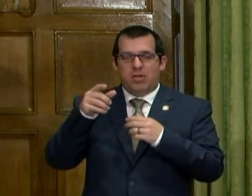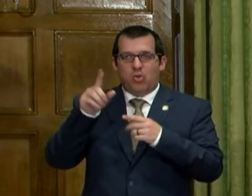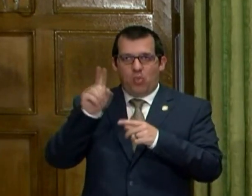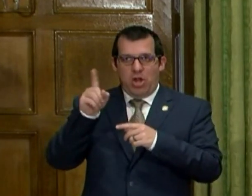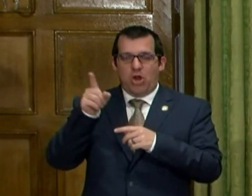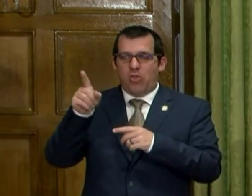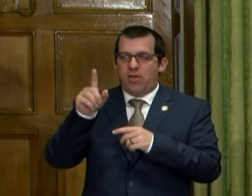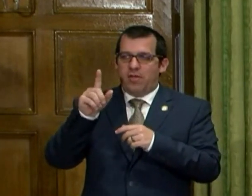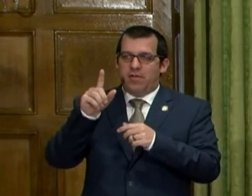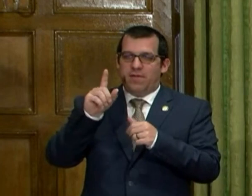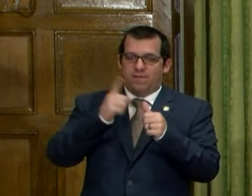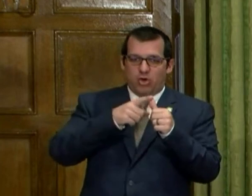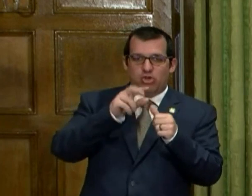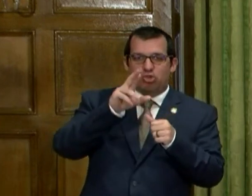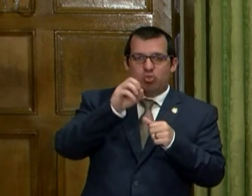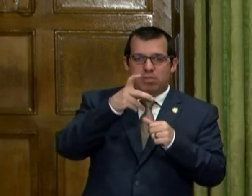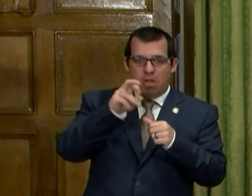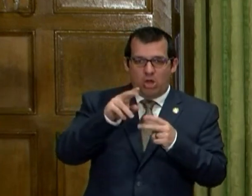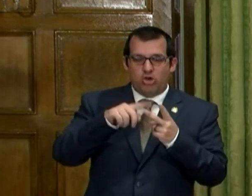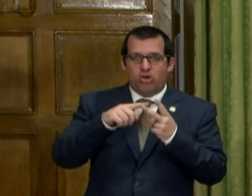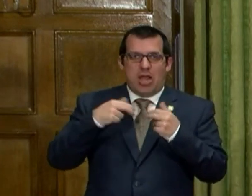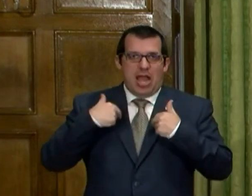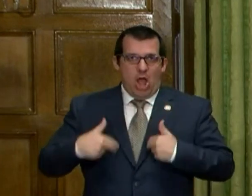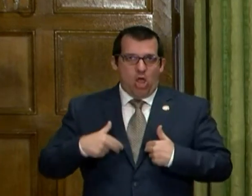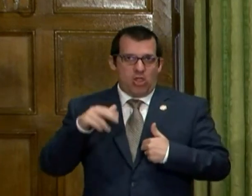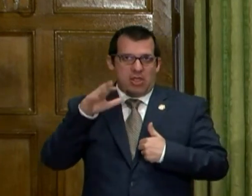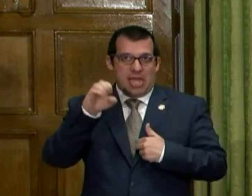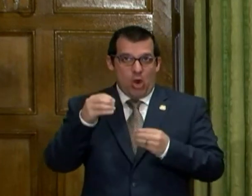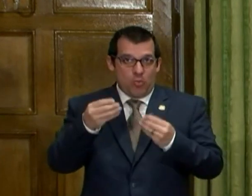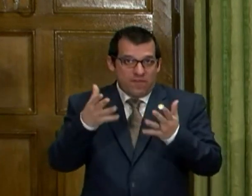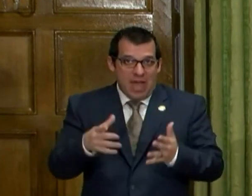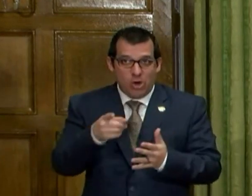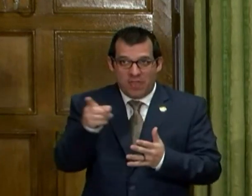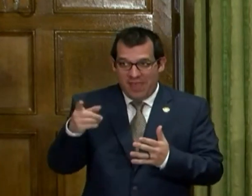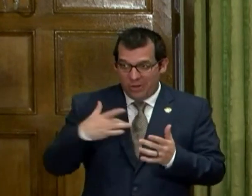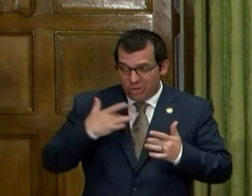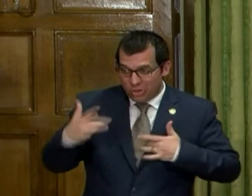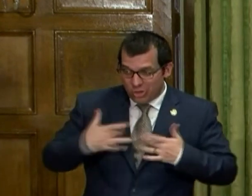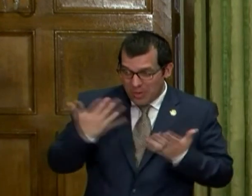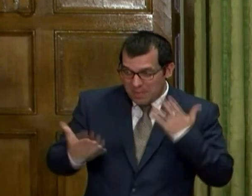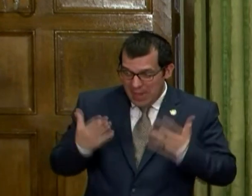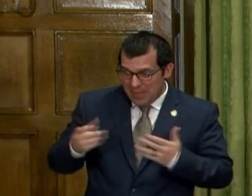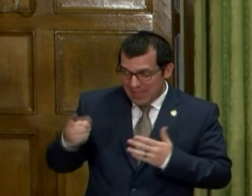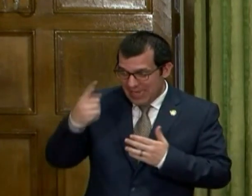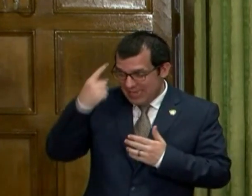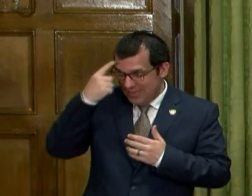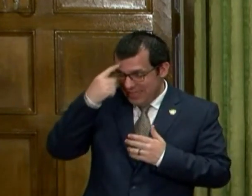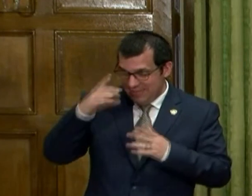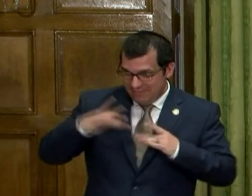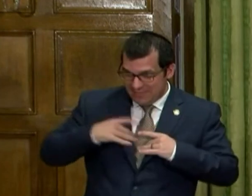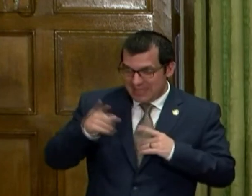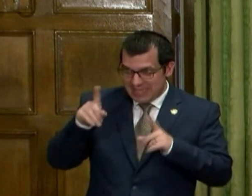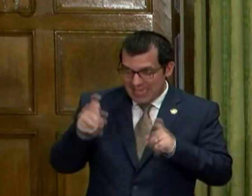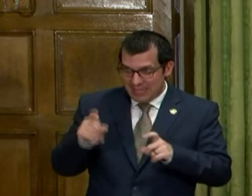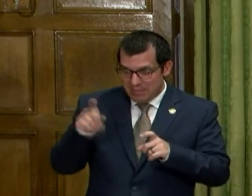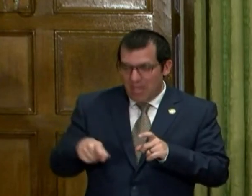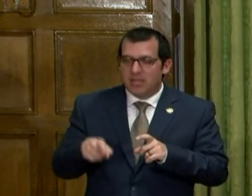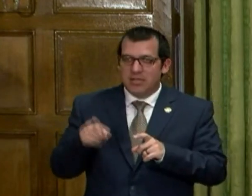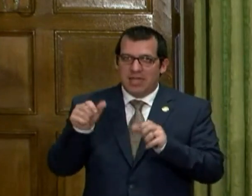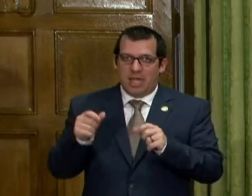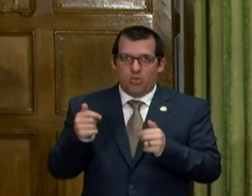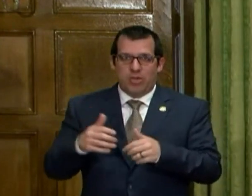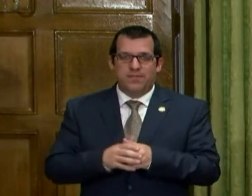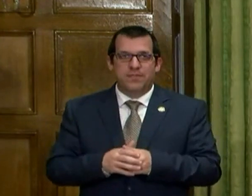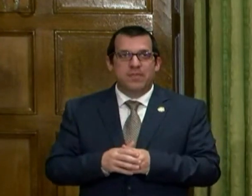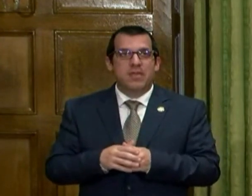for first responders, healthcare providers that have a concern and believe they need to be tested.